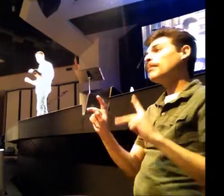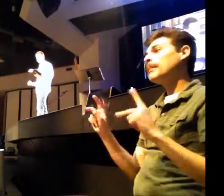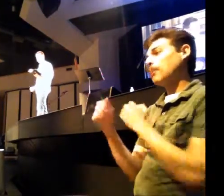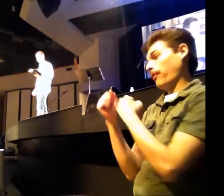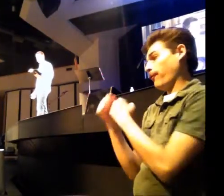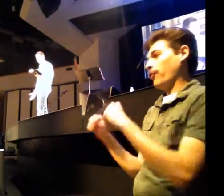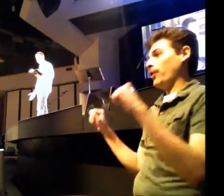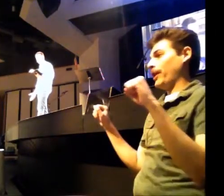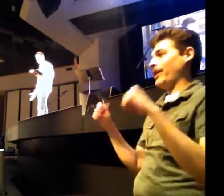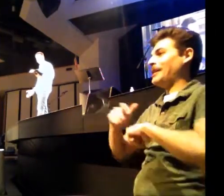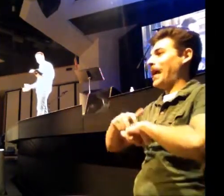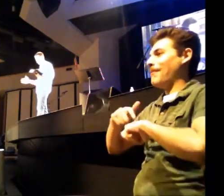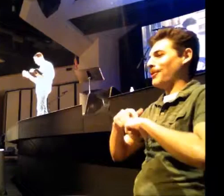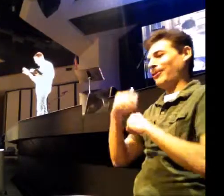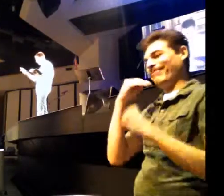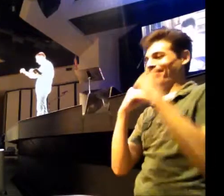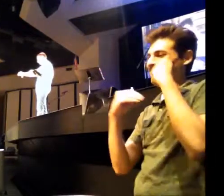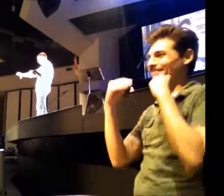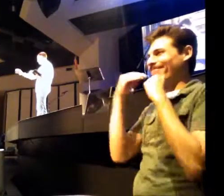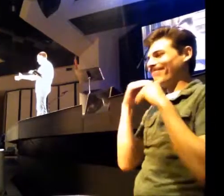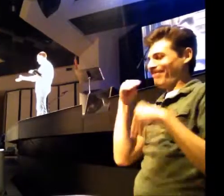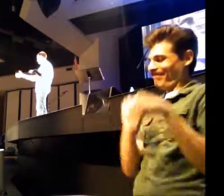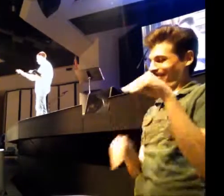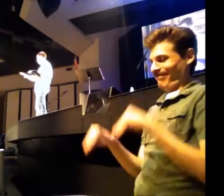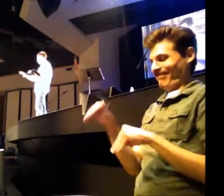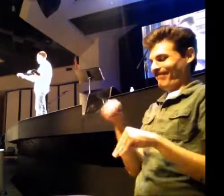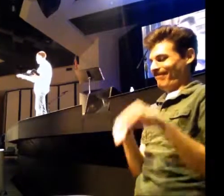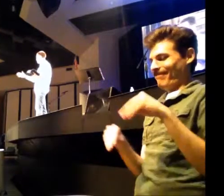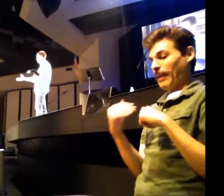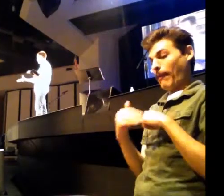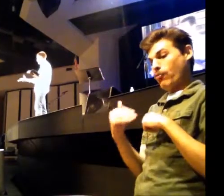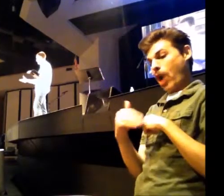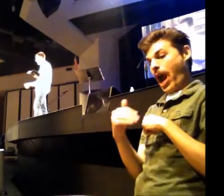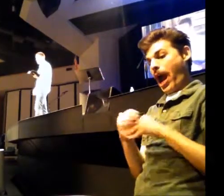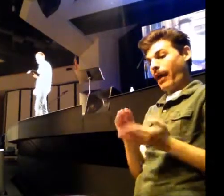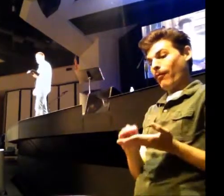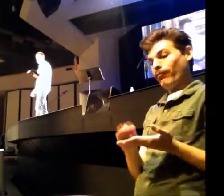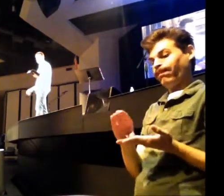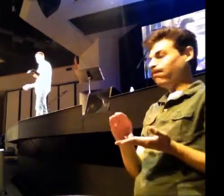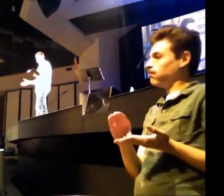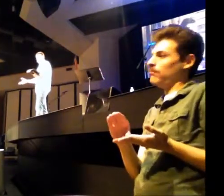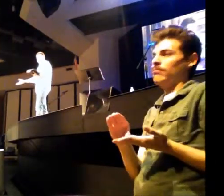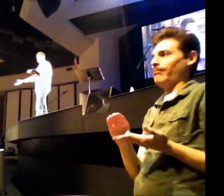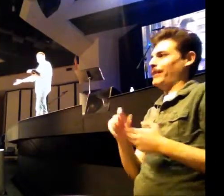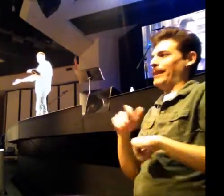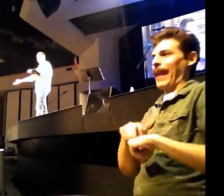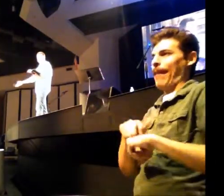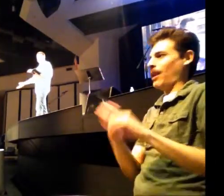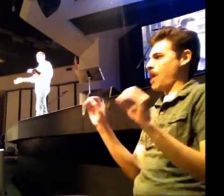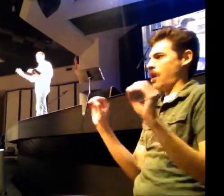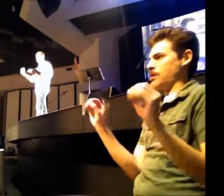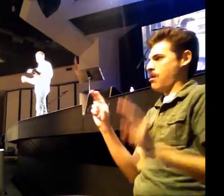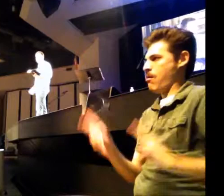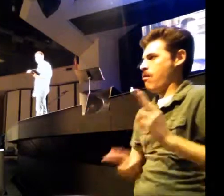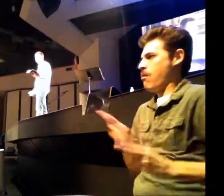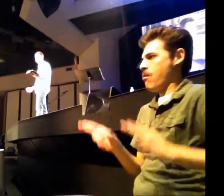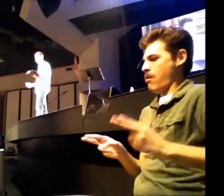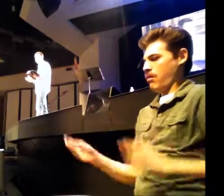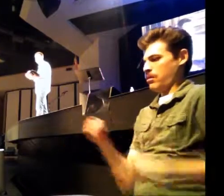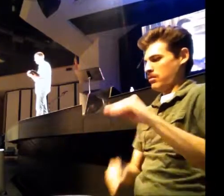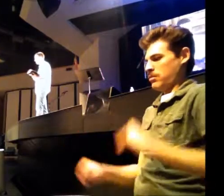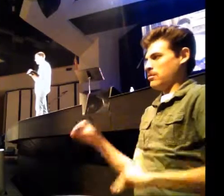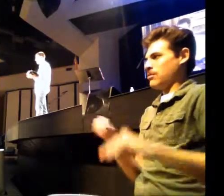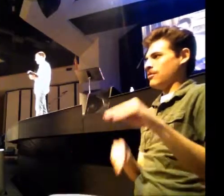their meals. They don't even have time to make, you know, legitimate bread, so to speak, leavened bread. And they say they don't have time to wait for it to rise. You've